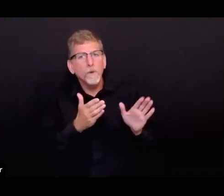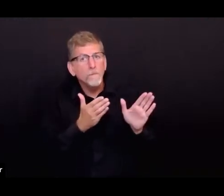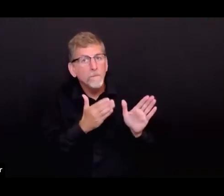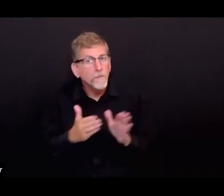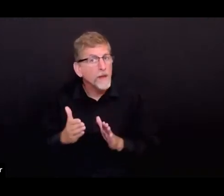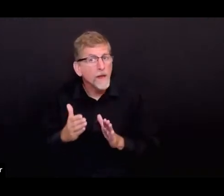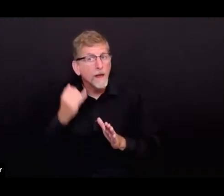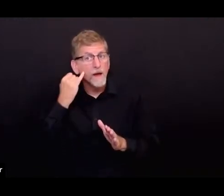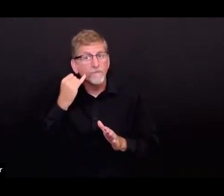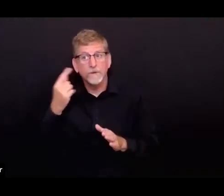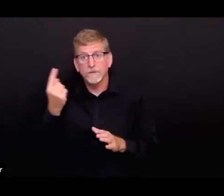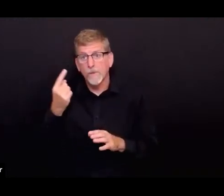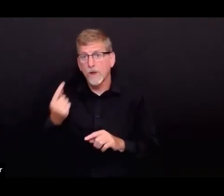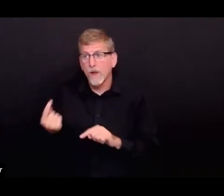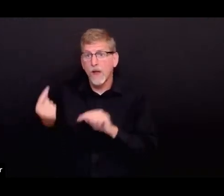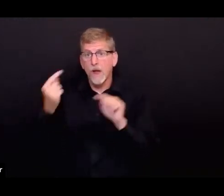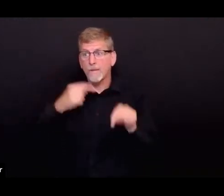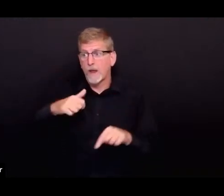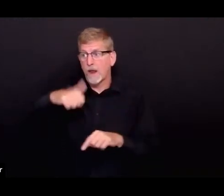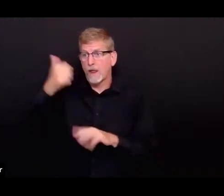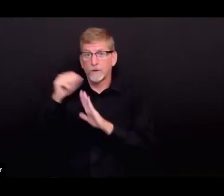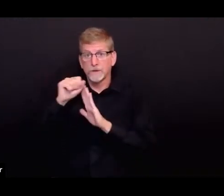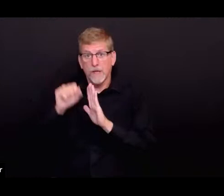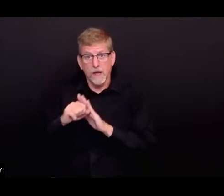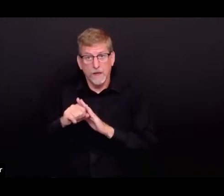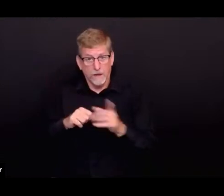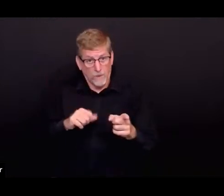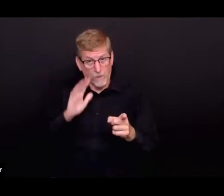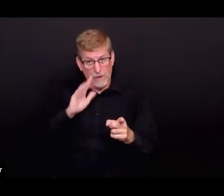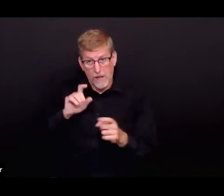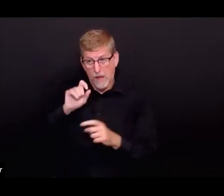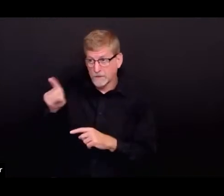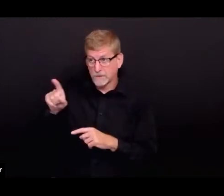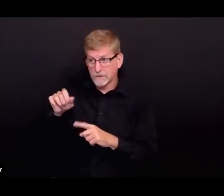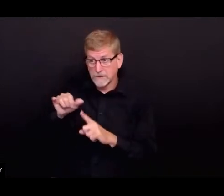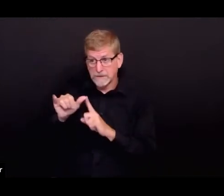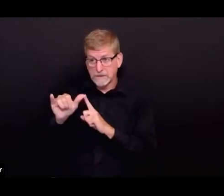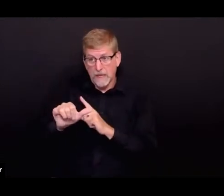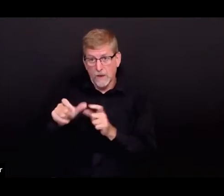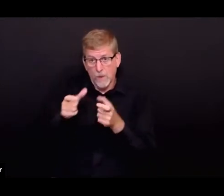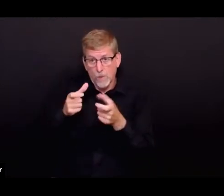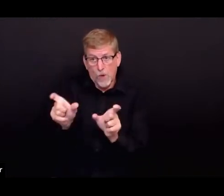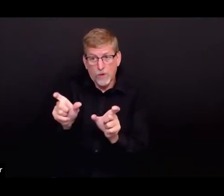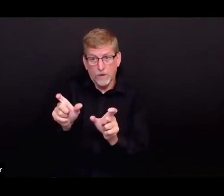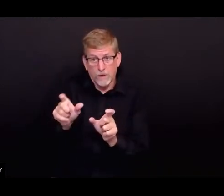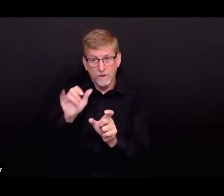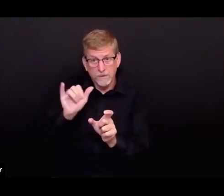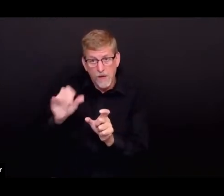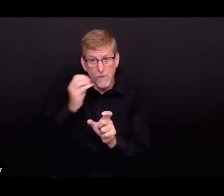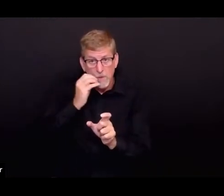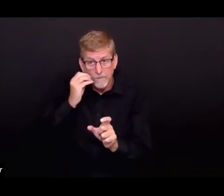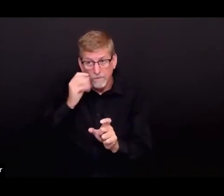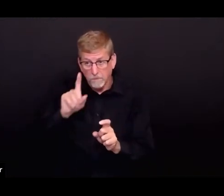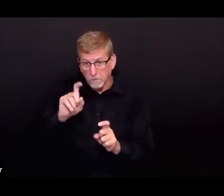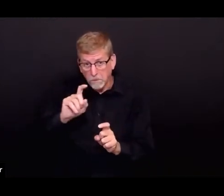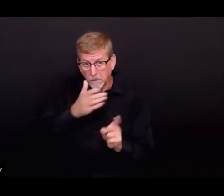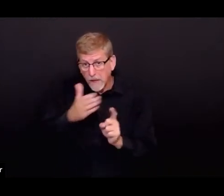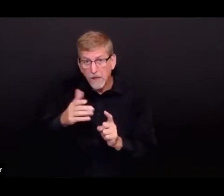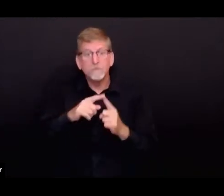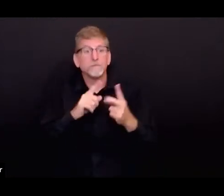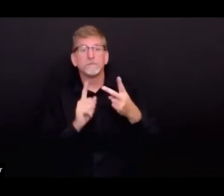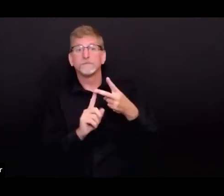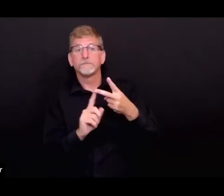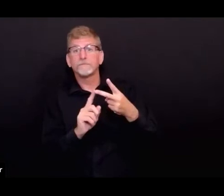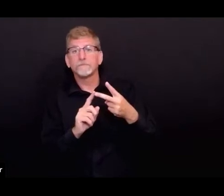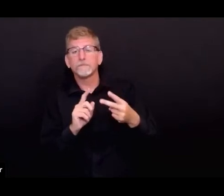North Dakota, or even Wisconsin, they've got a high positivity rate? And lastly, sir, as we're doing this, I've been watching the Pence event. There